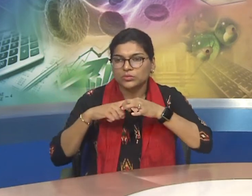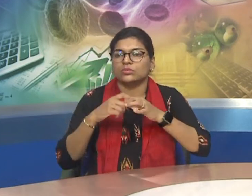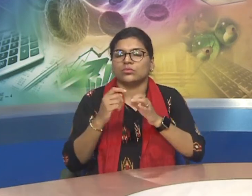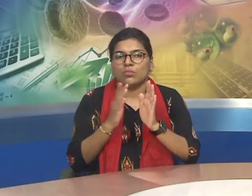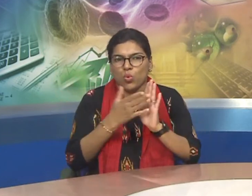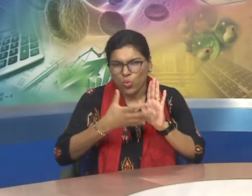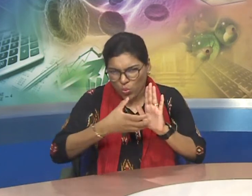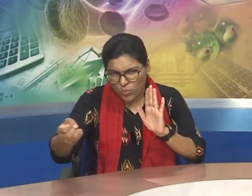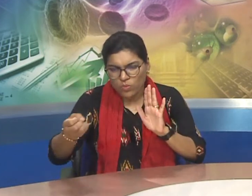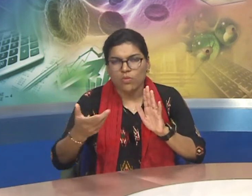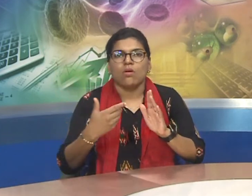library activities.